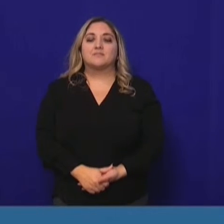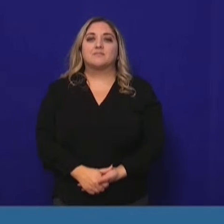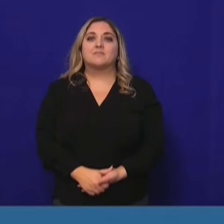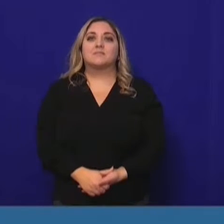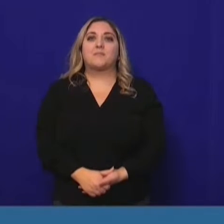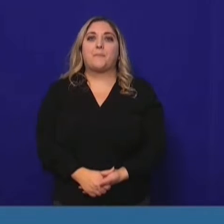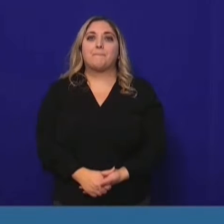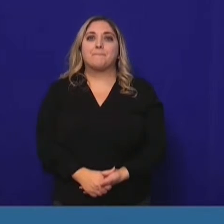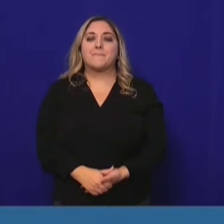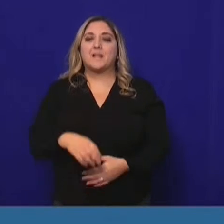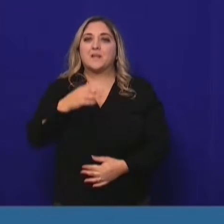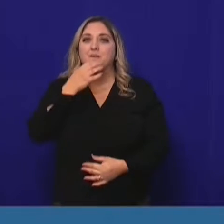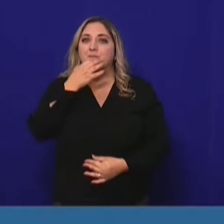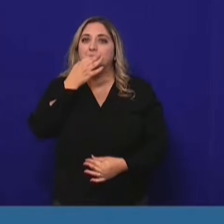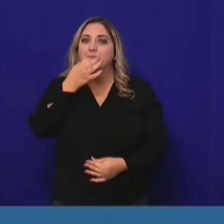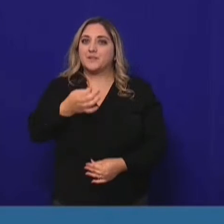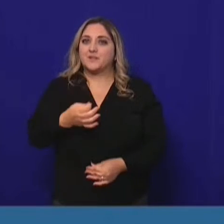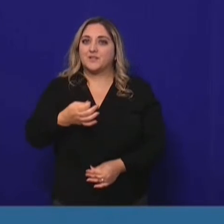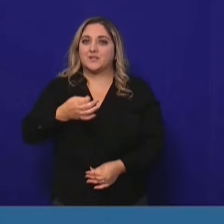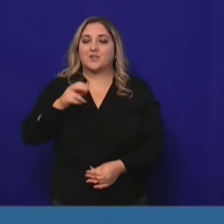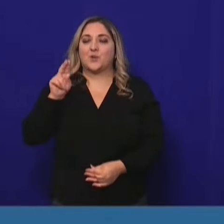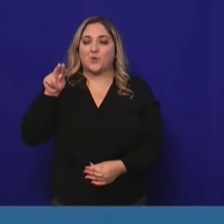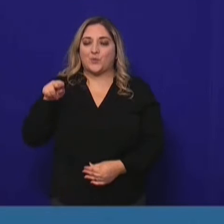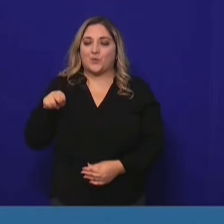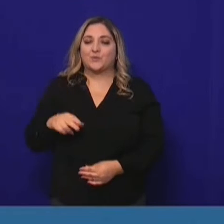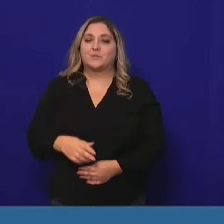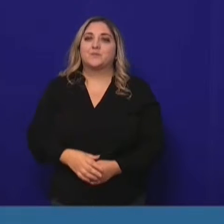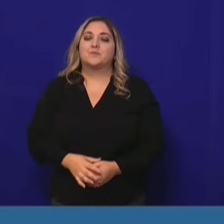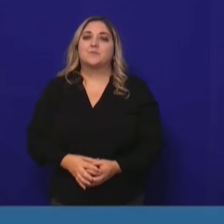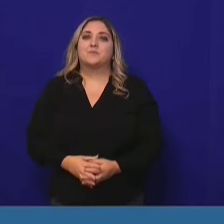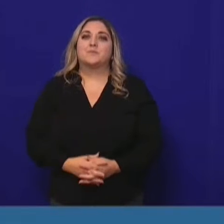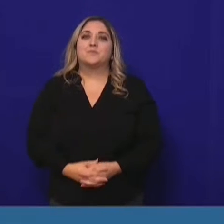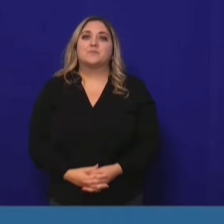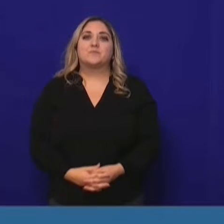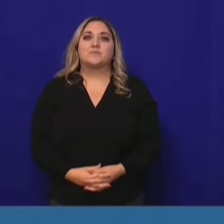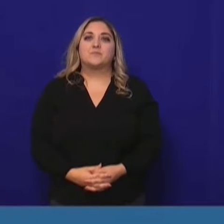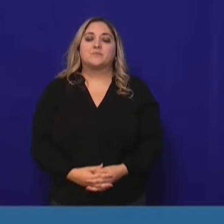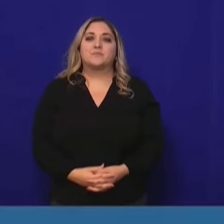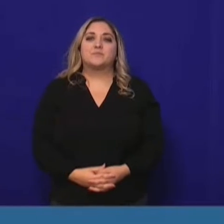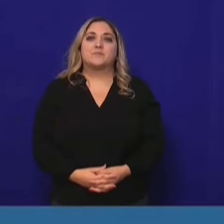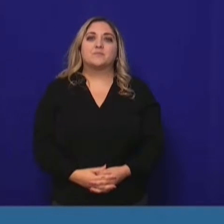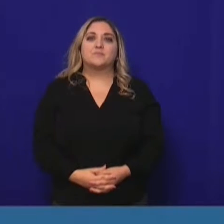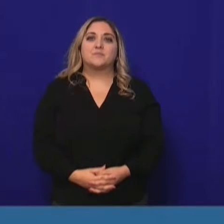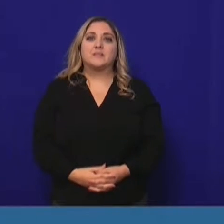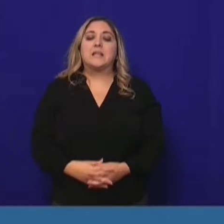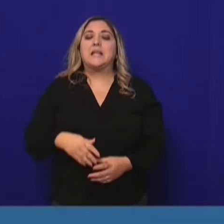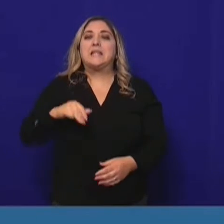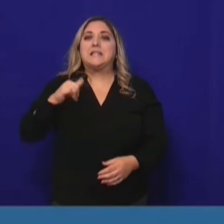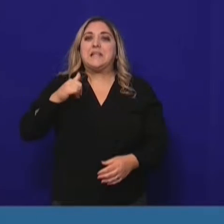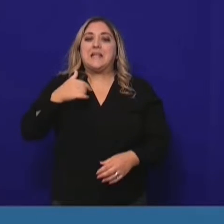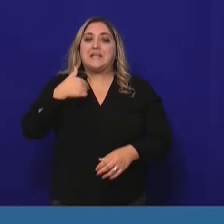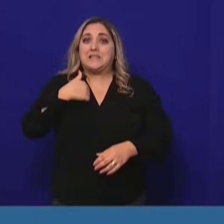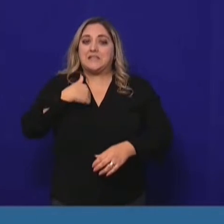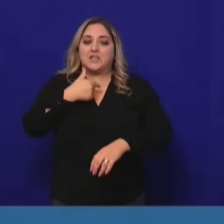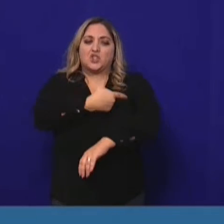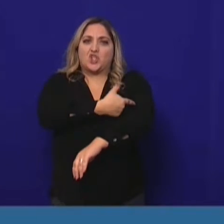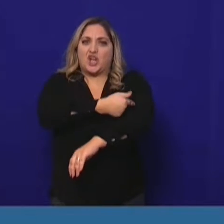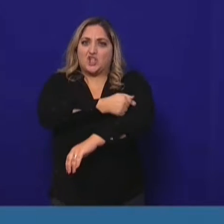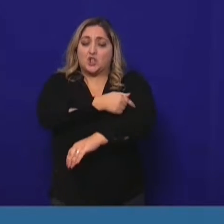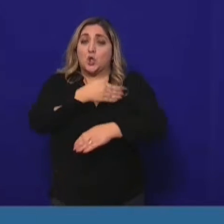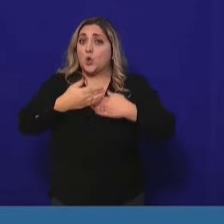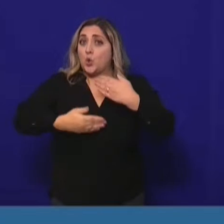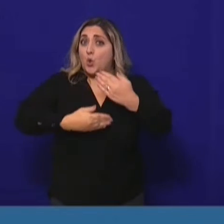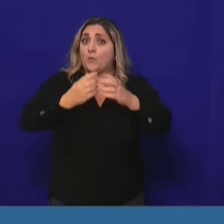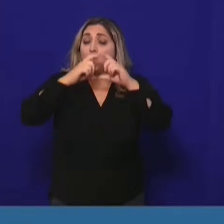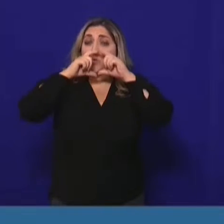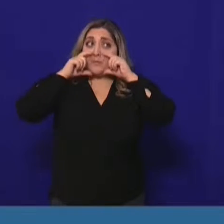Good afternoon, Professor Charmaine. Giamaghi from Times of Malta. Will those who are vaccinated continue to be required to wear